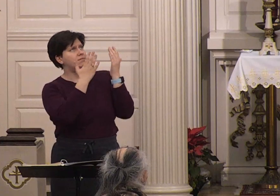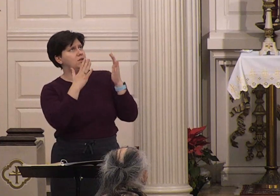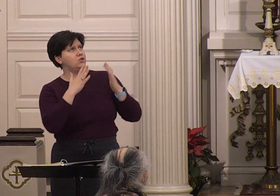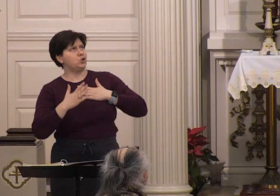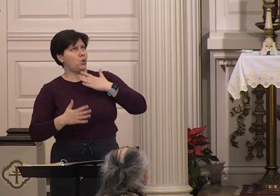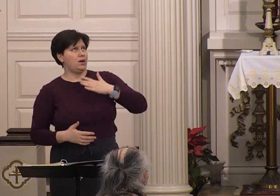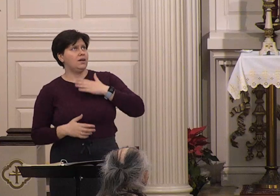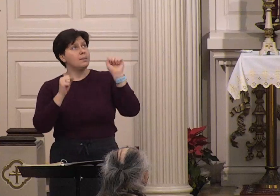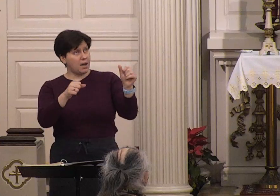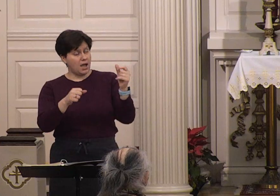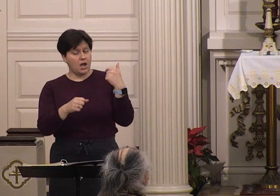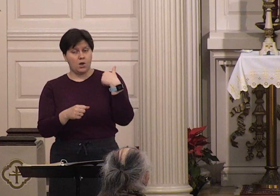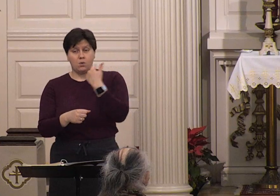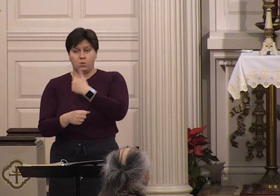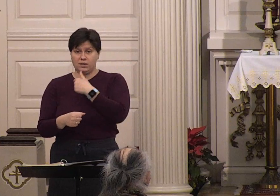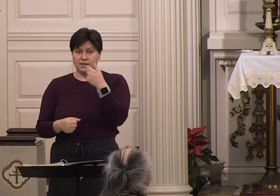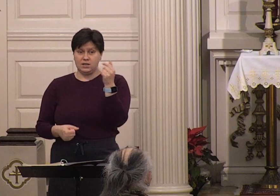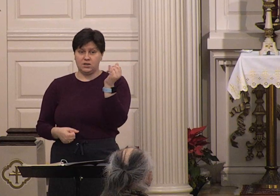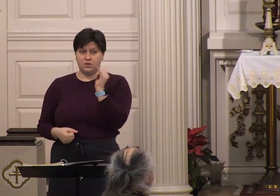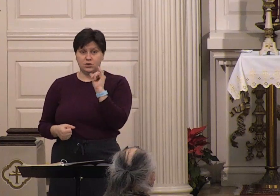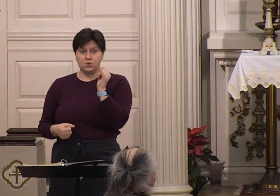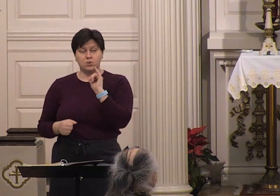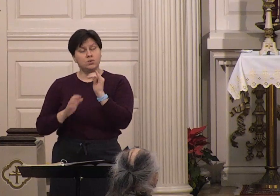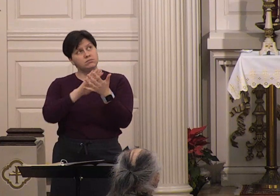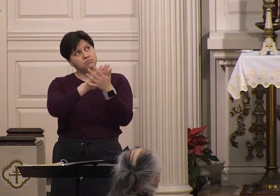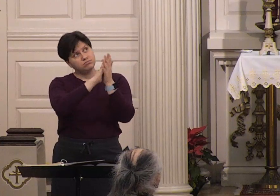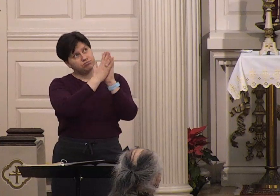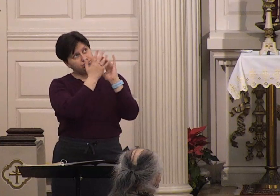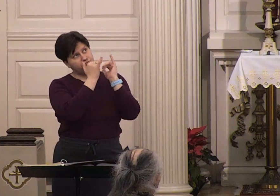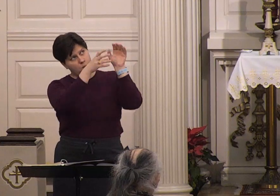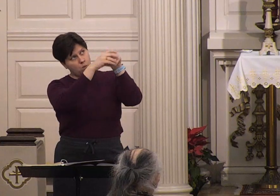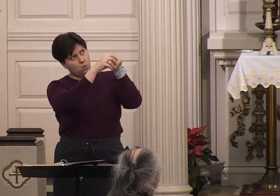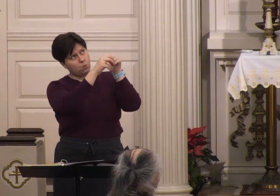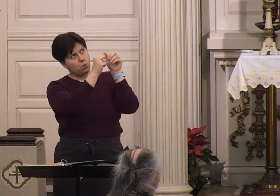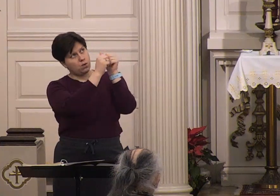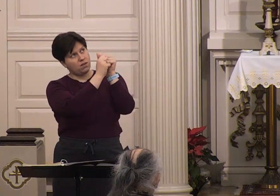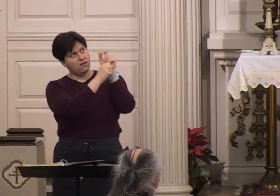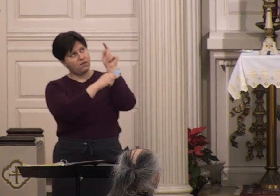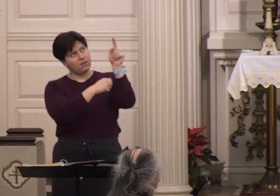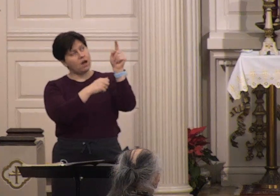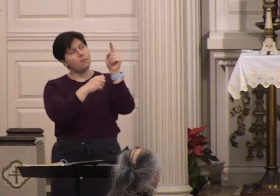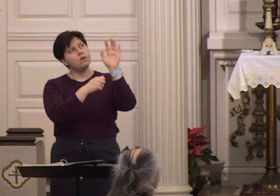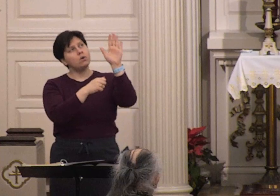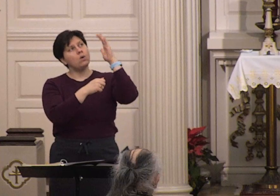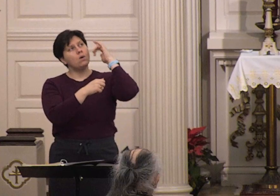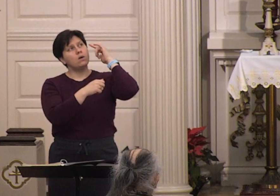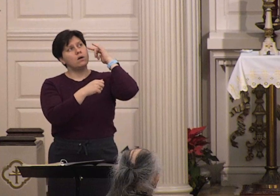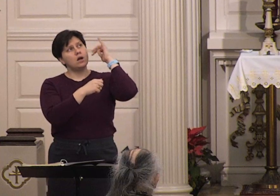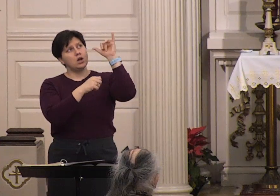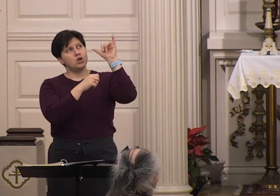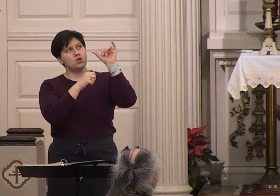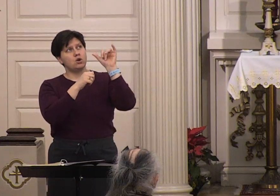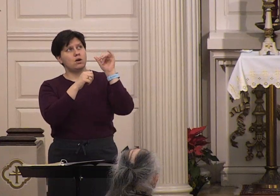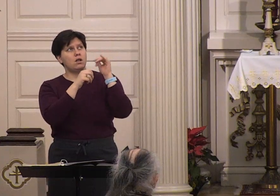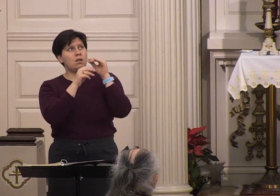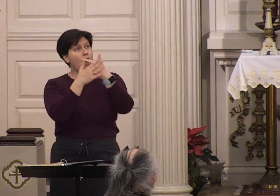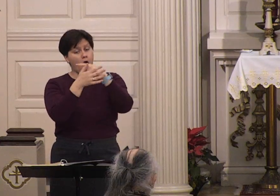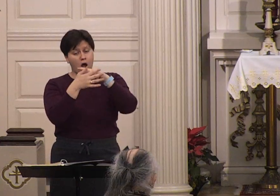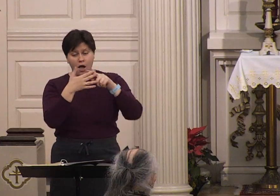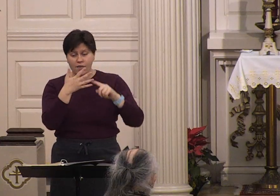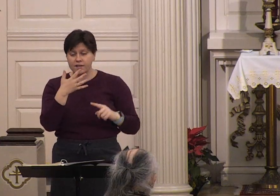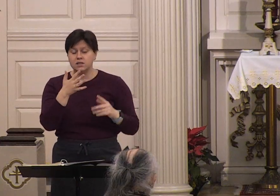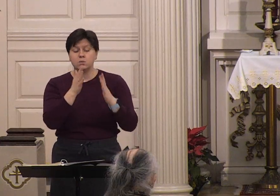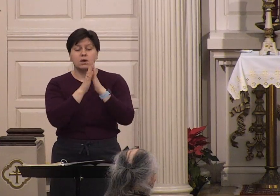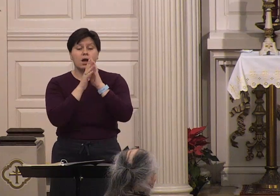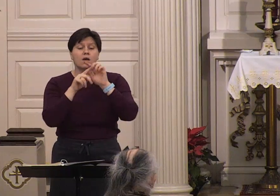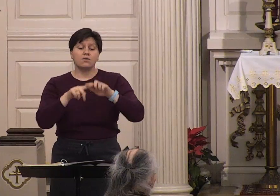also come to be like them and with them in your eternal blessedness. All this we ask through